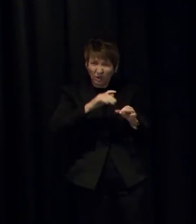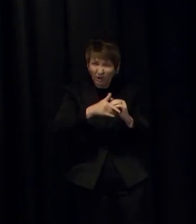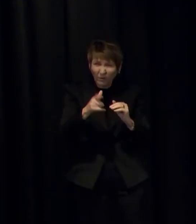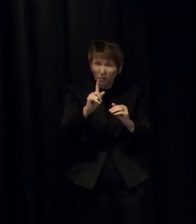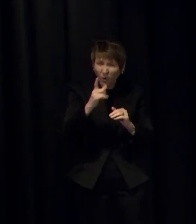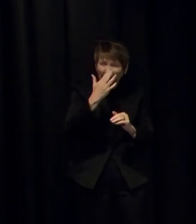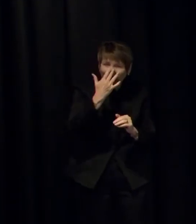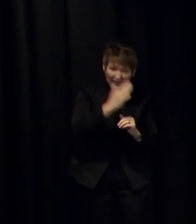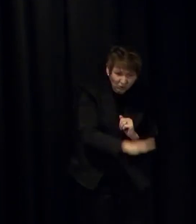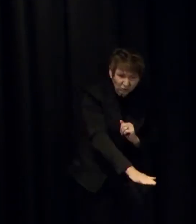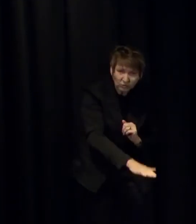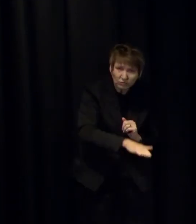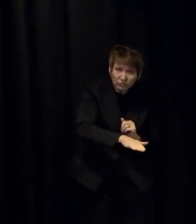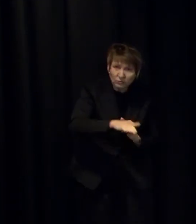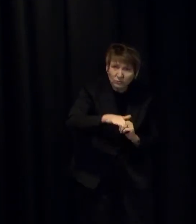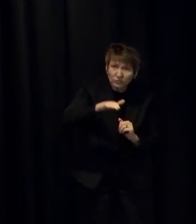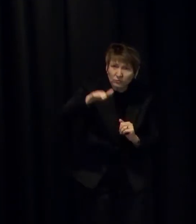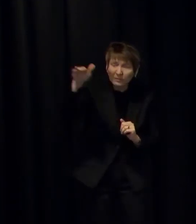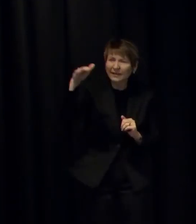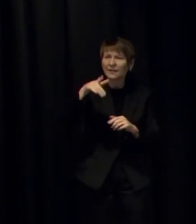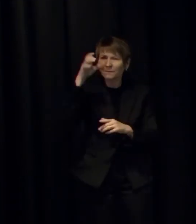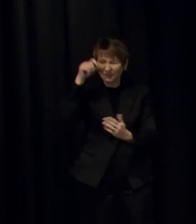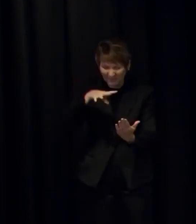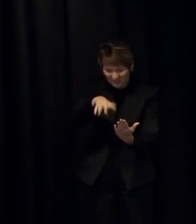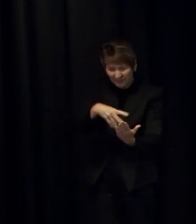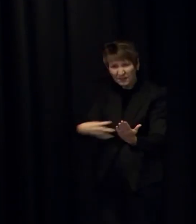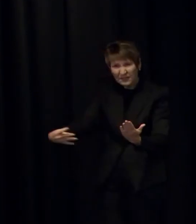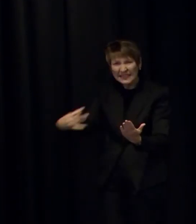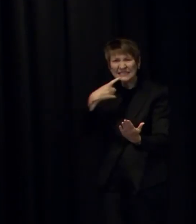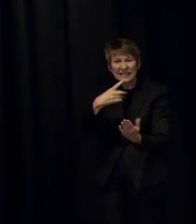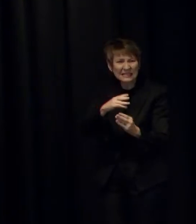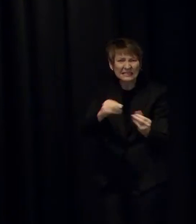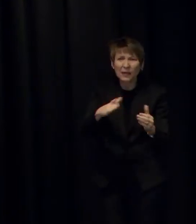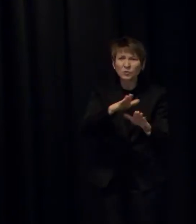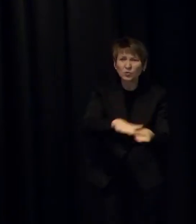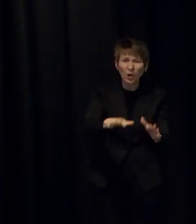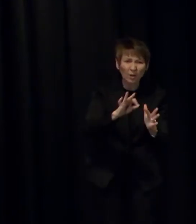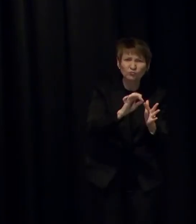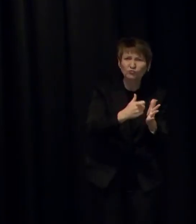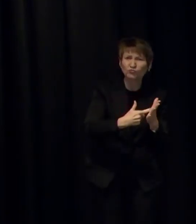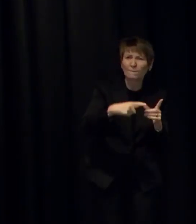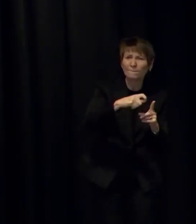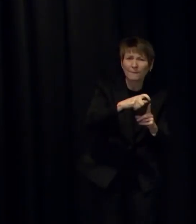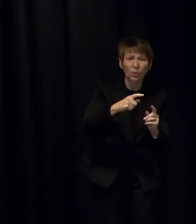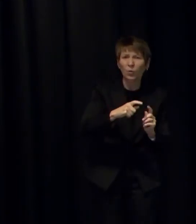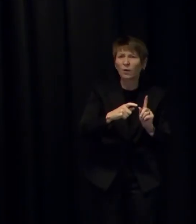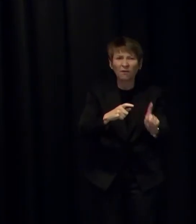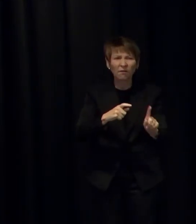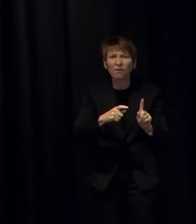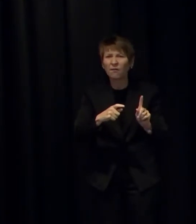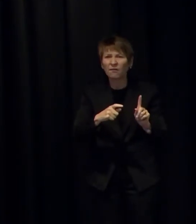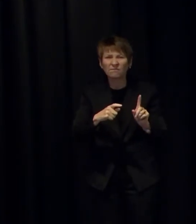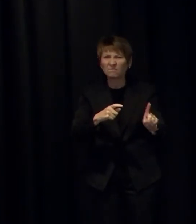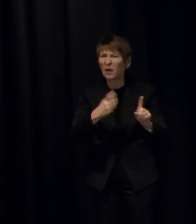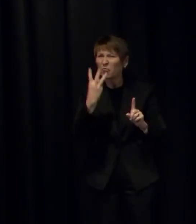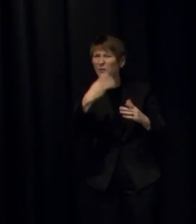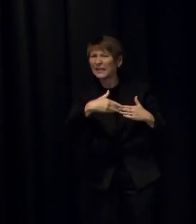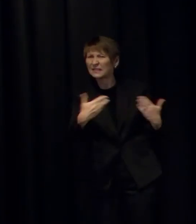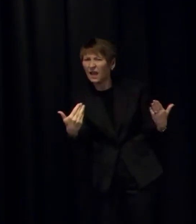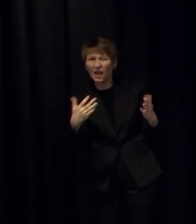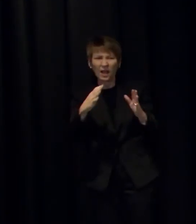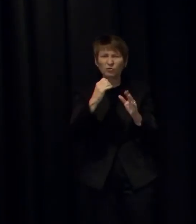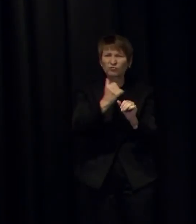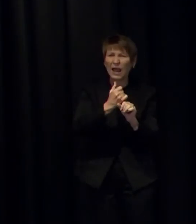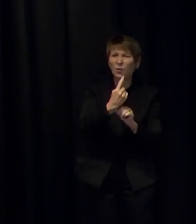least part of the week will be. I think that's the position, but it is staggered. And I would just say on this point, parents